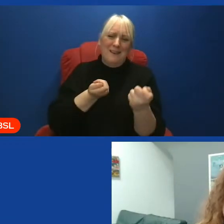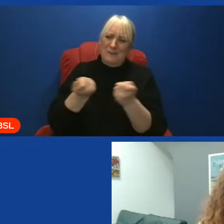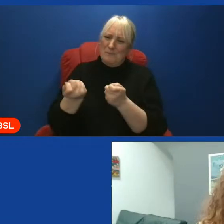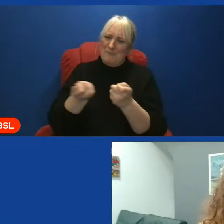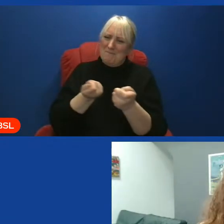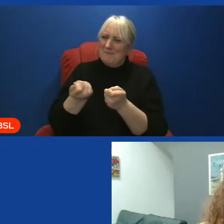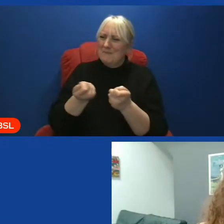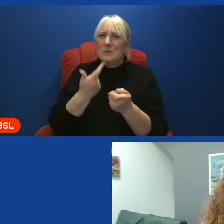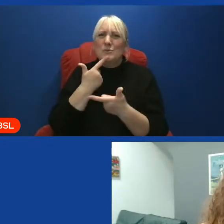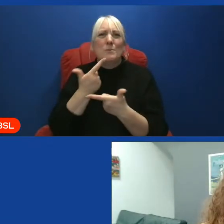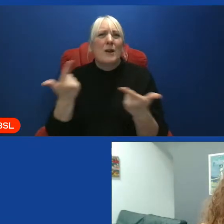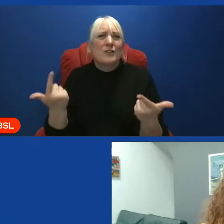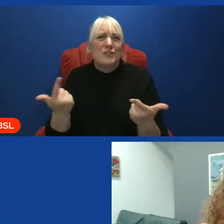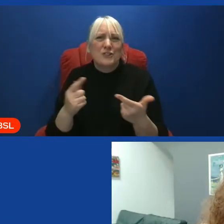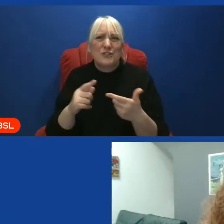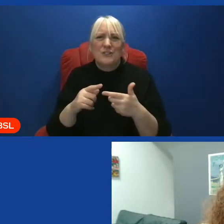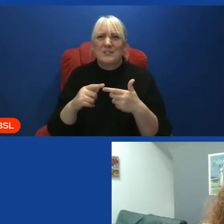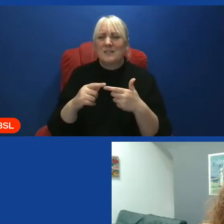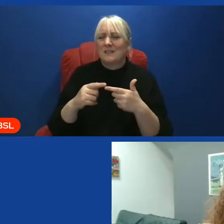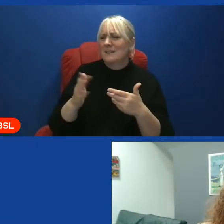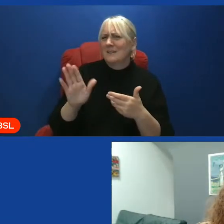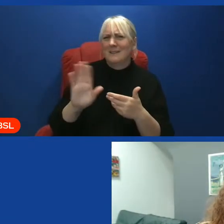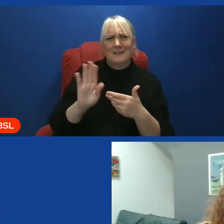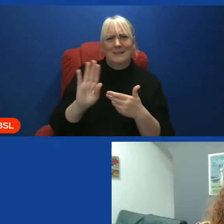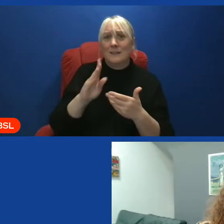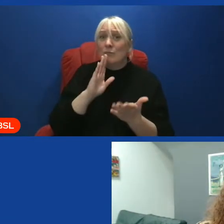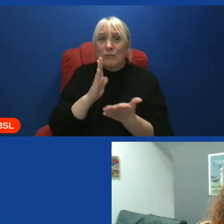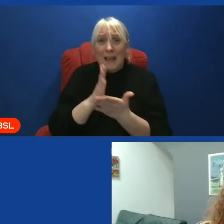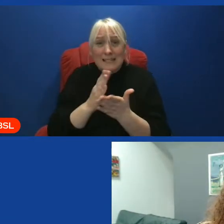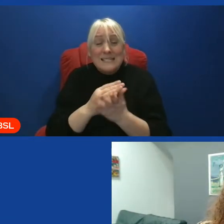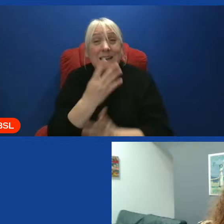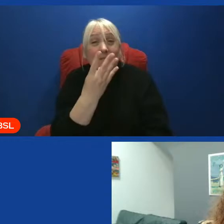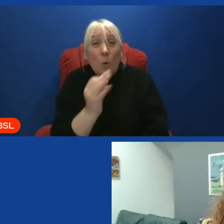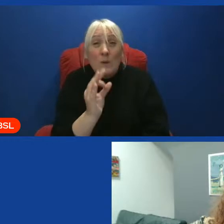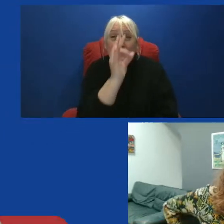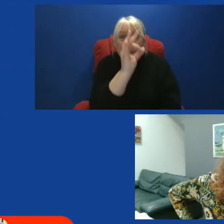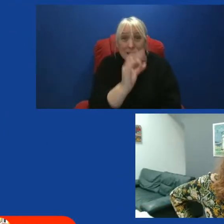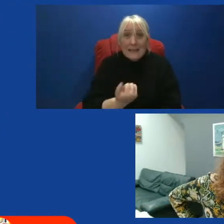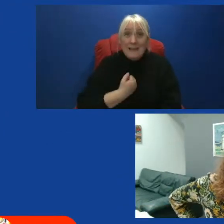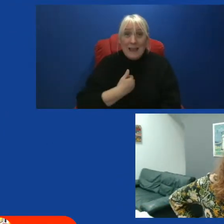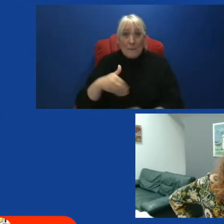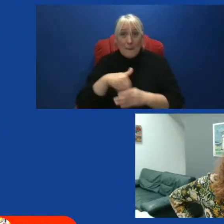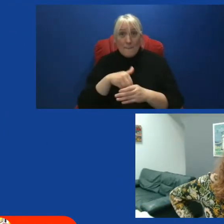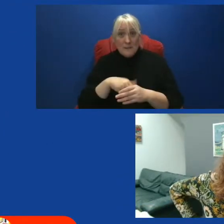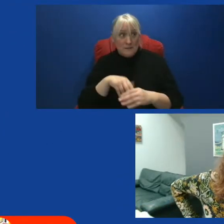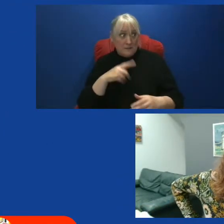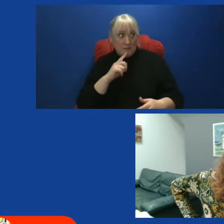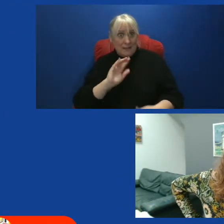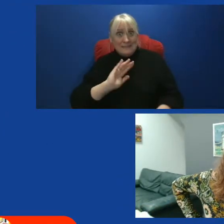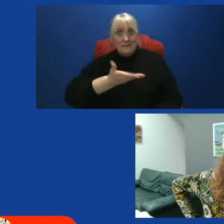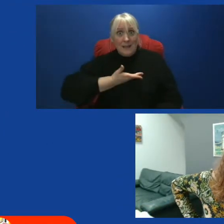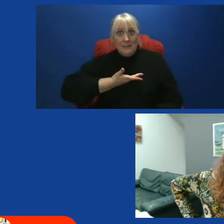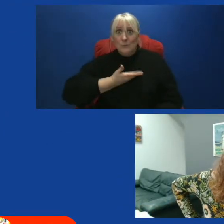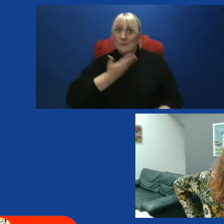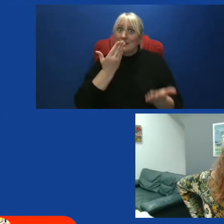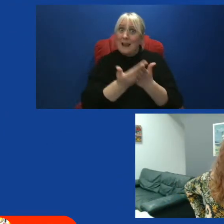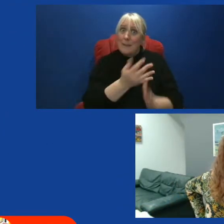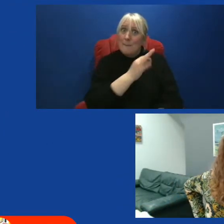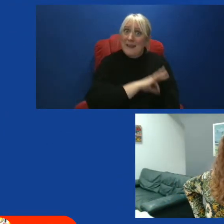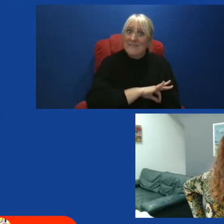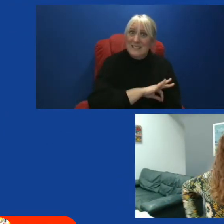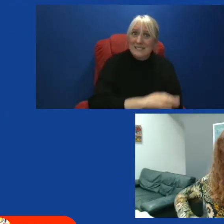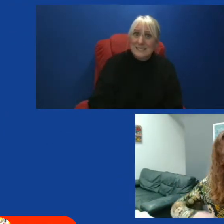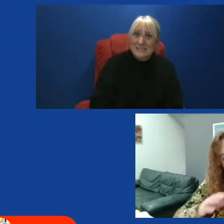tea. But the reality is, as I say, that 40% of our members are entitled to claim benefits. We have a